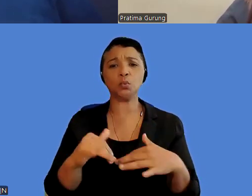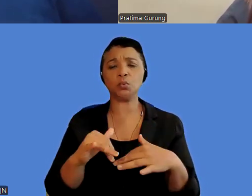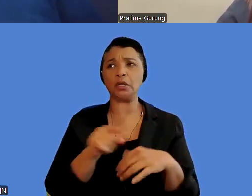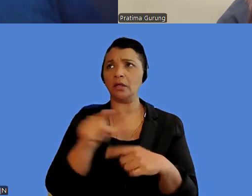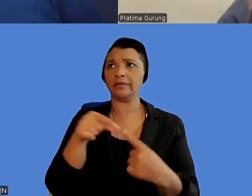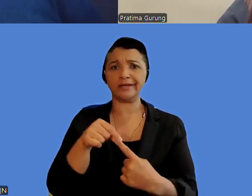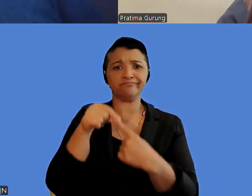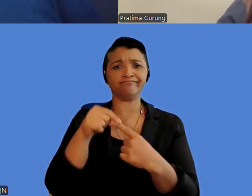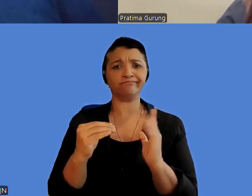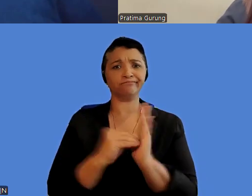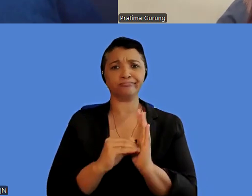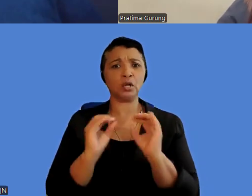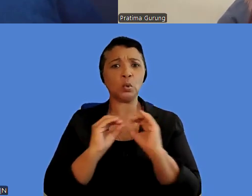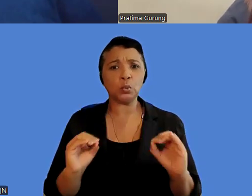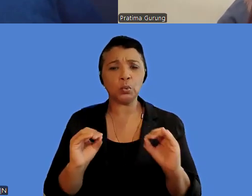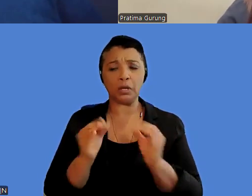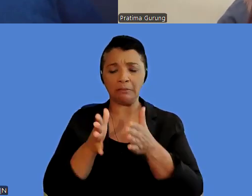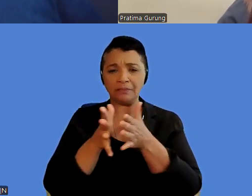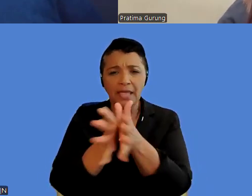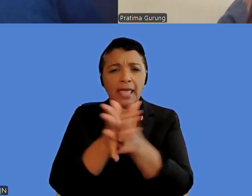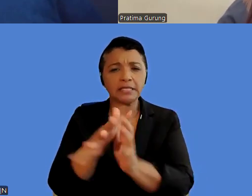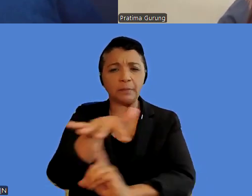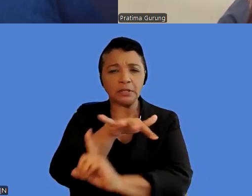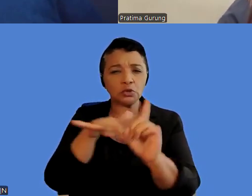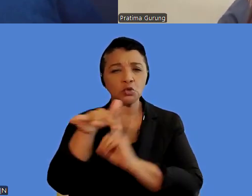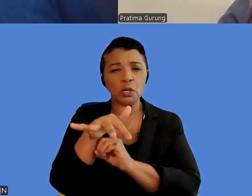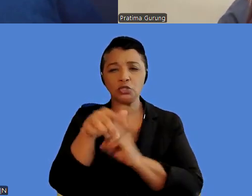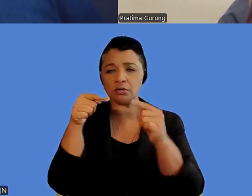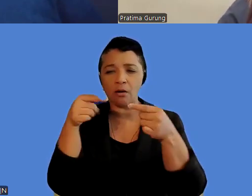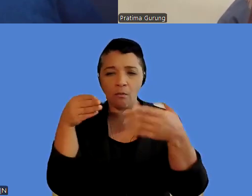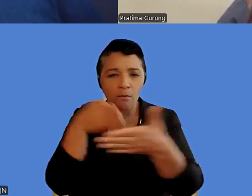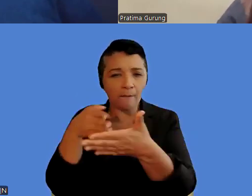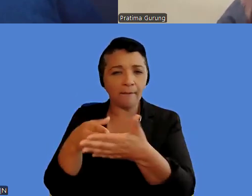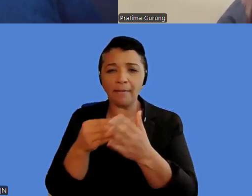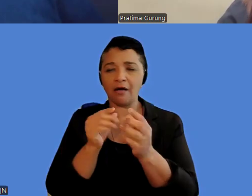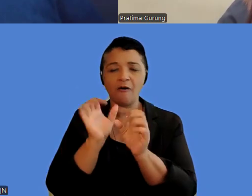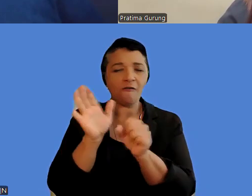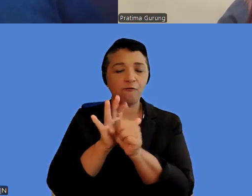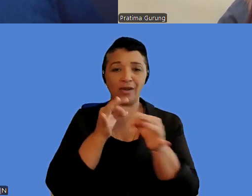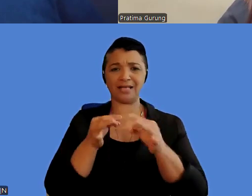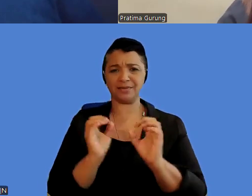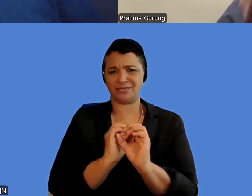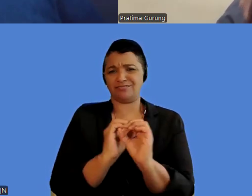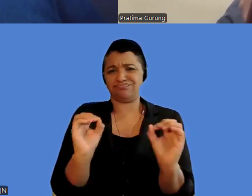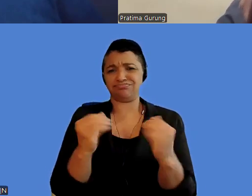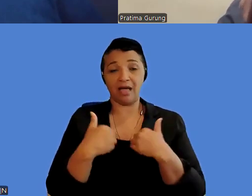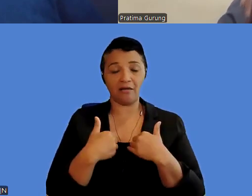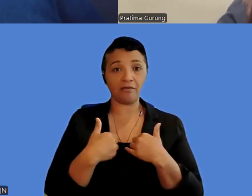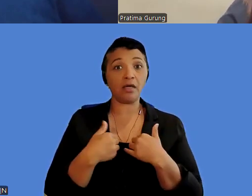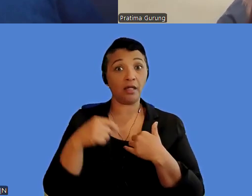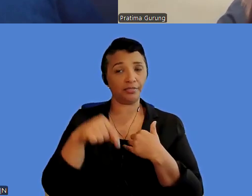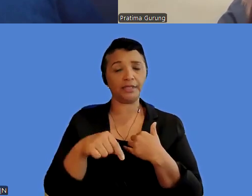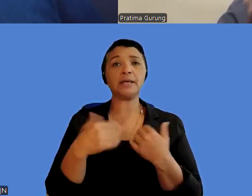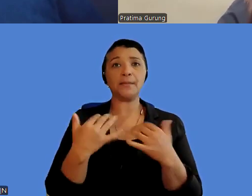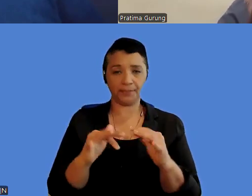highlighted. It's not been described with the situation, with the challenges that we face in our day-to-day life. So it is a very important,